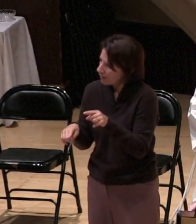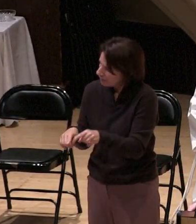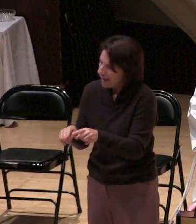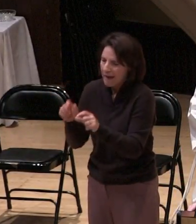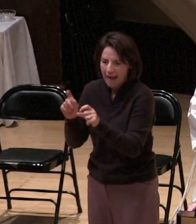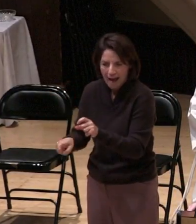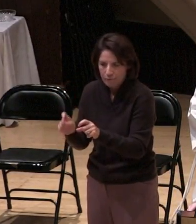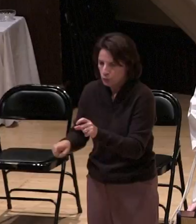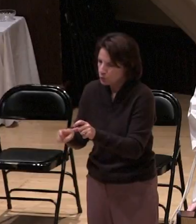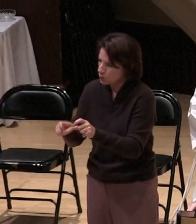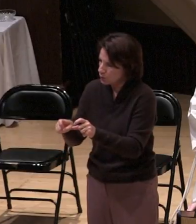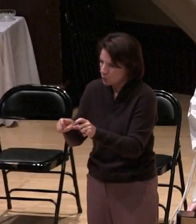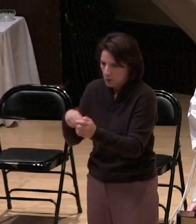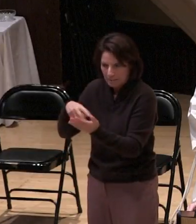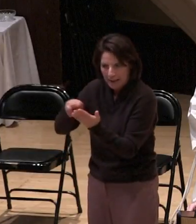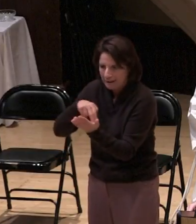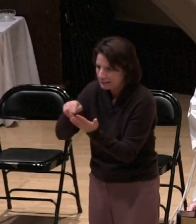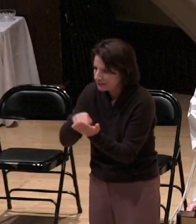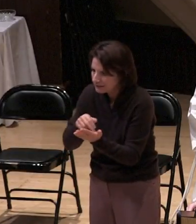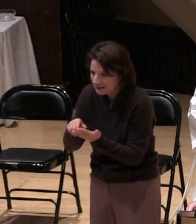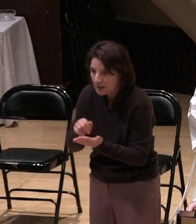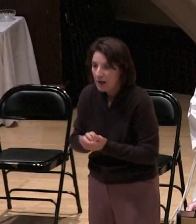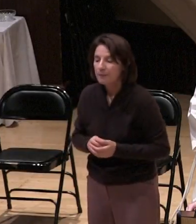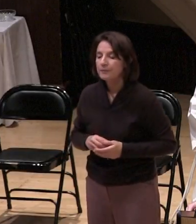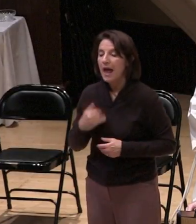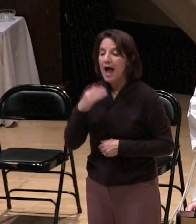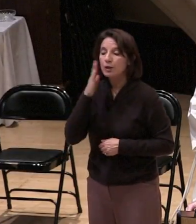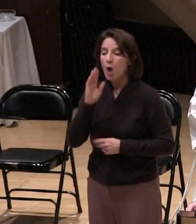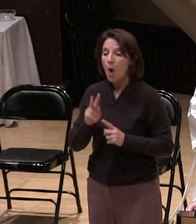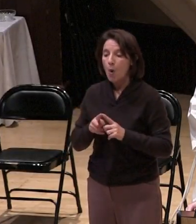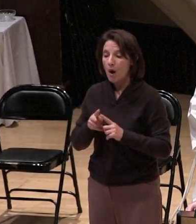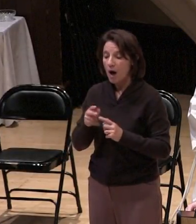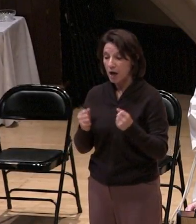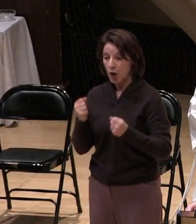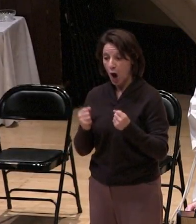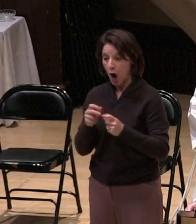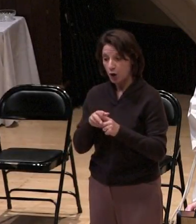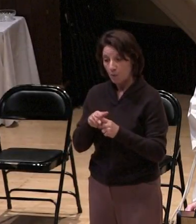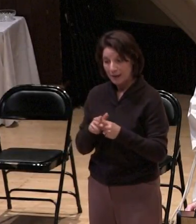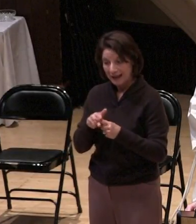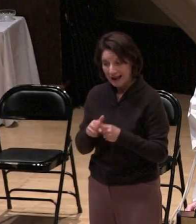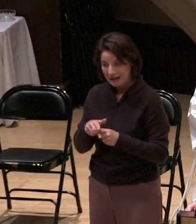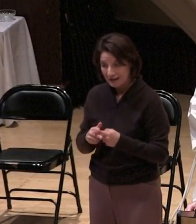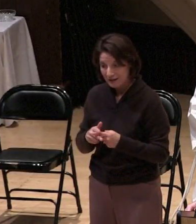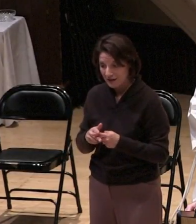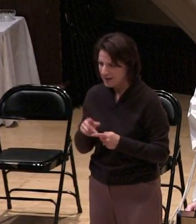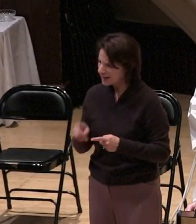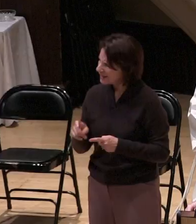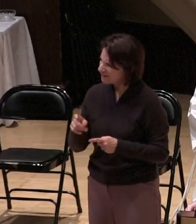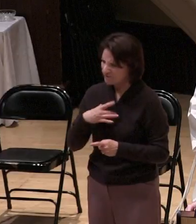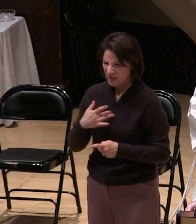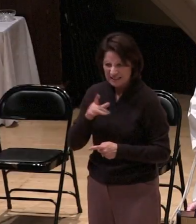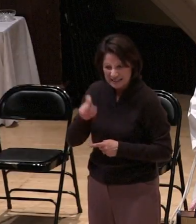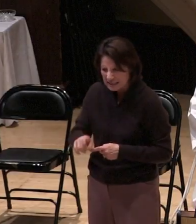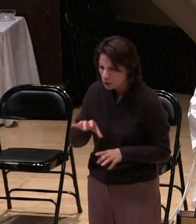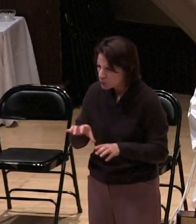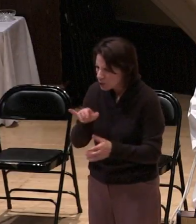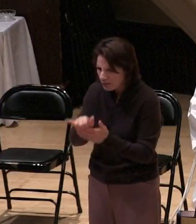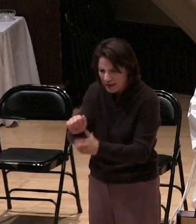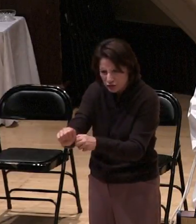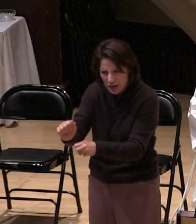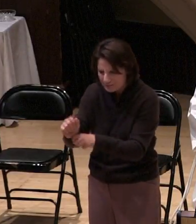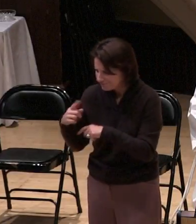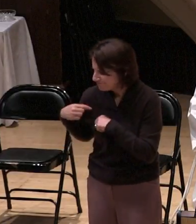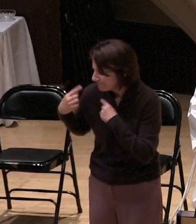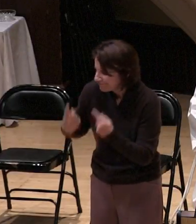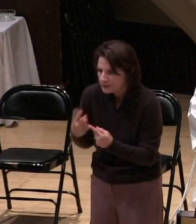paint. I know an auto mechanic who it's in him to be an auto mechanic and never has been since he was a little boy. That's who